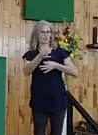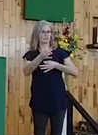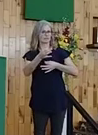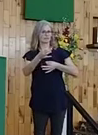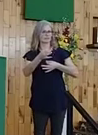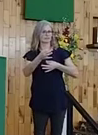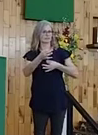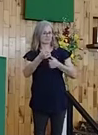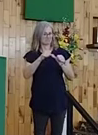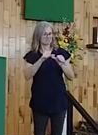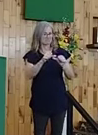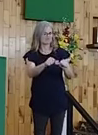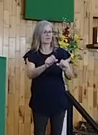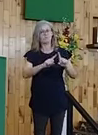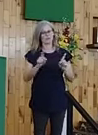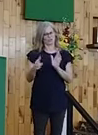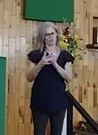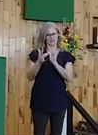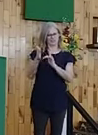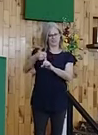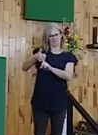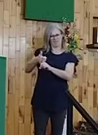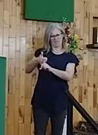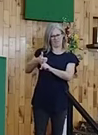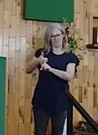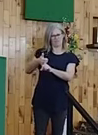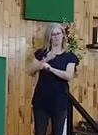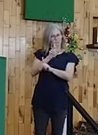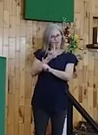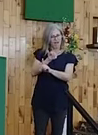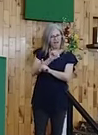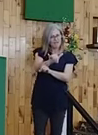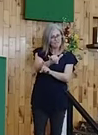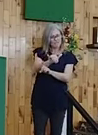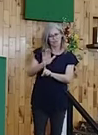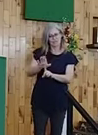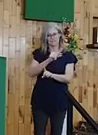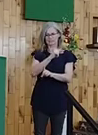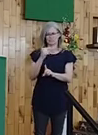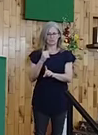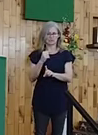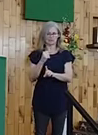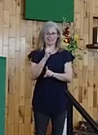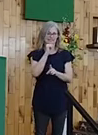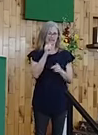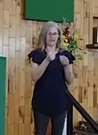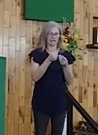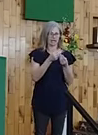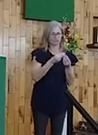Jesus, because he remains forever, has a priesthood that does not pass away.